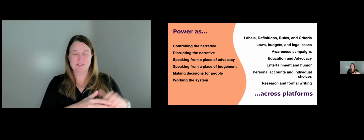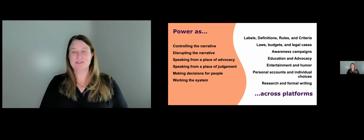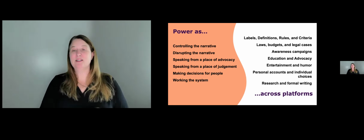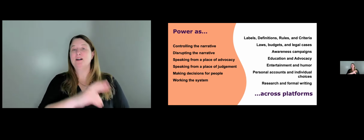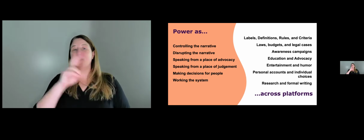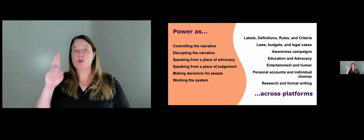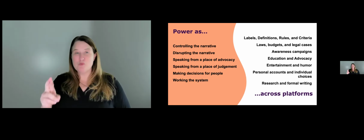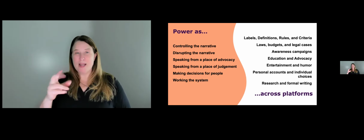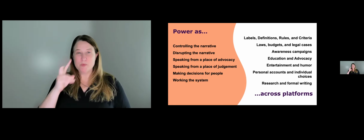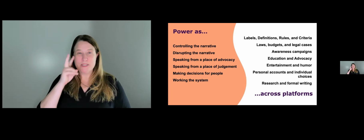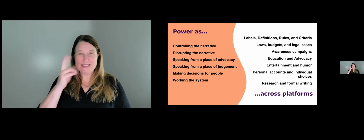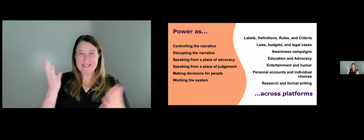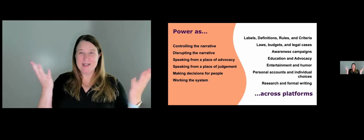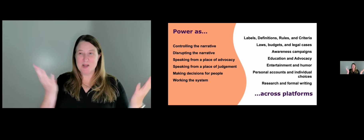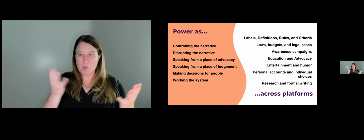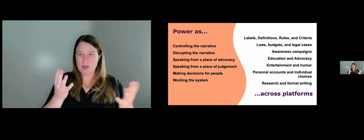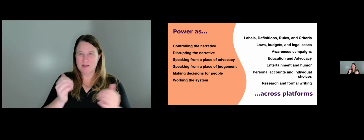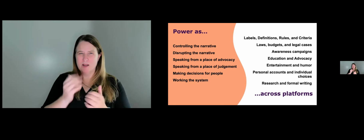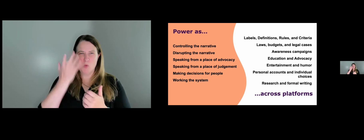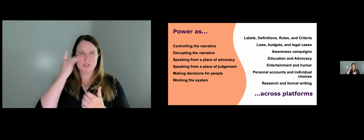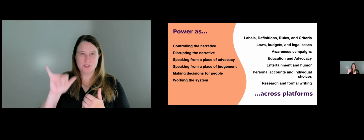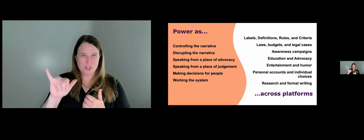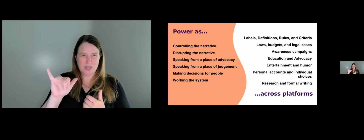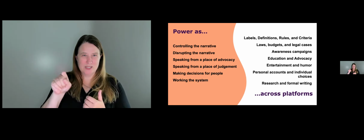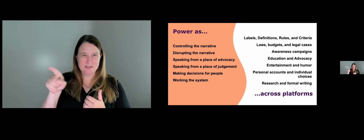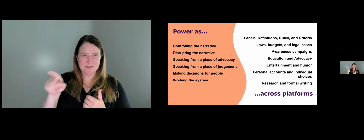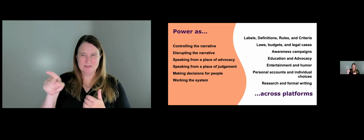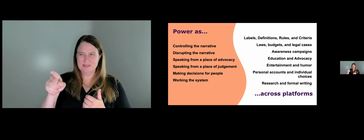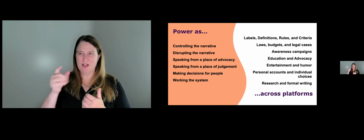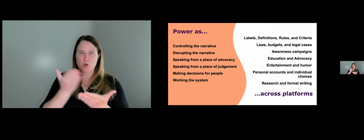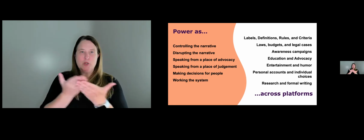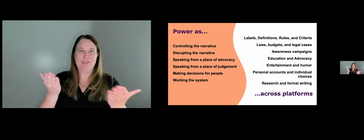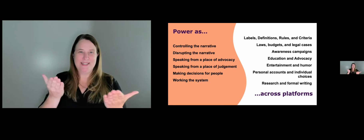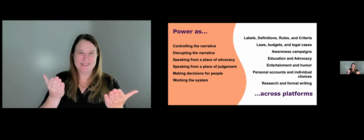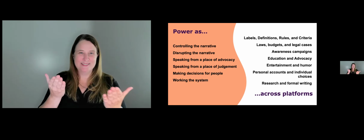So you have power and action on the left, and on the right,